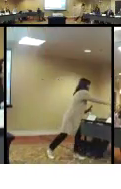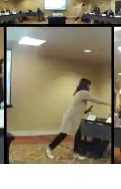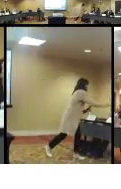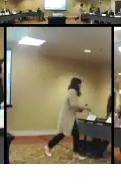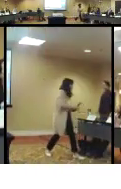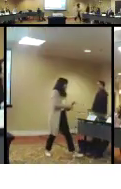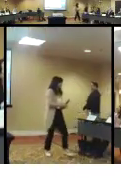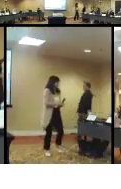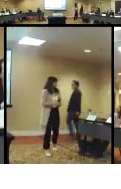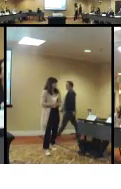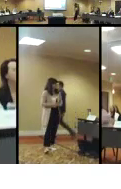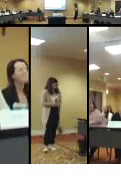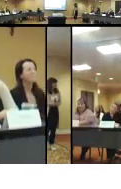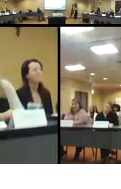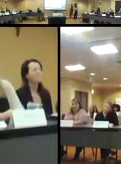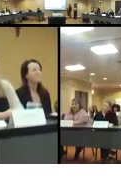mic.